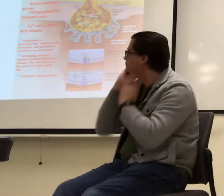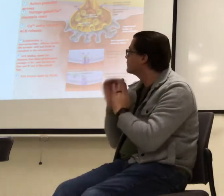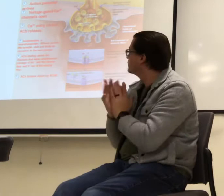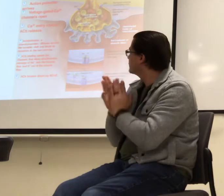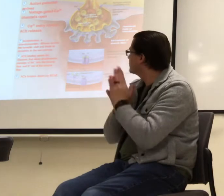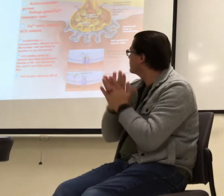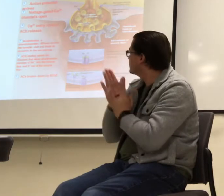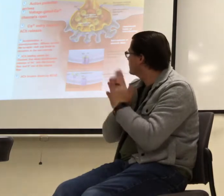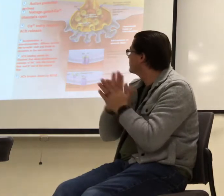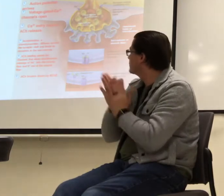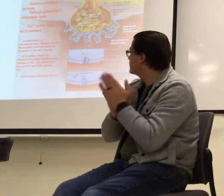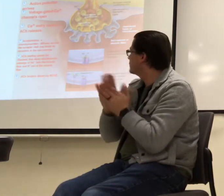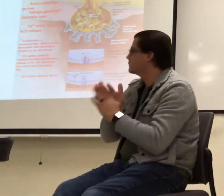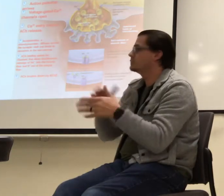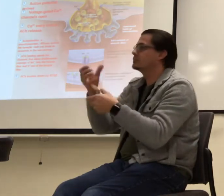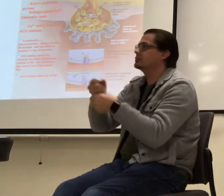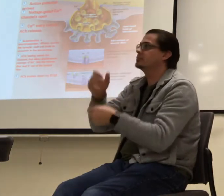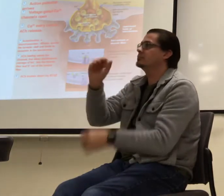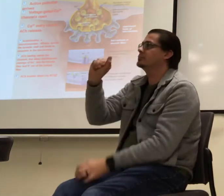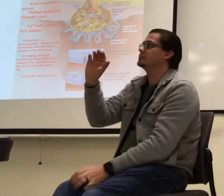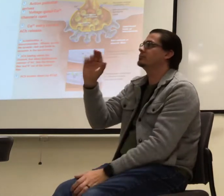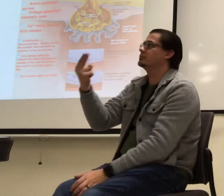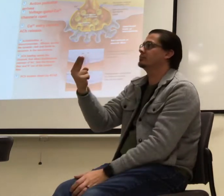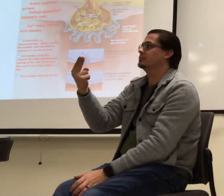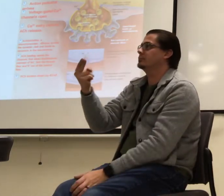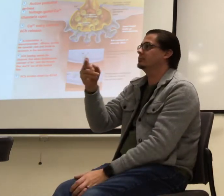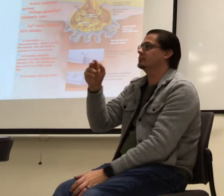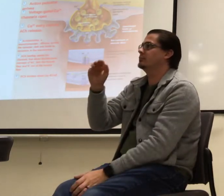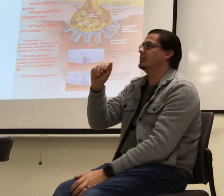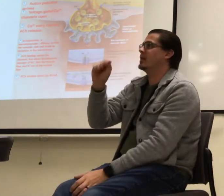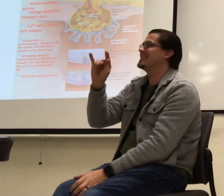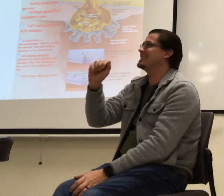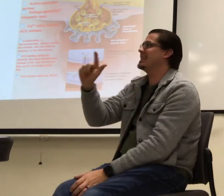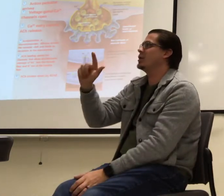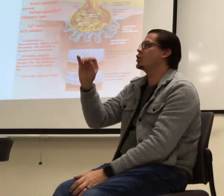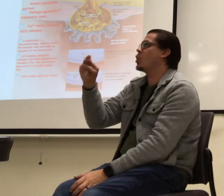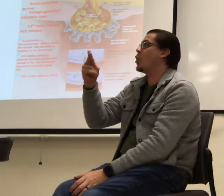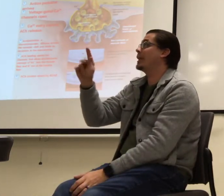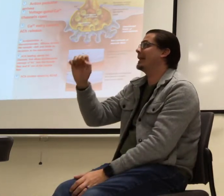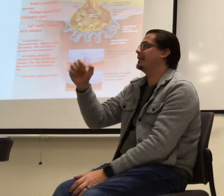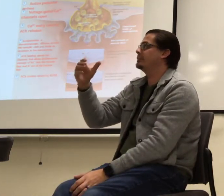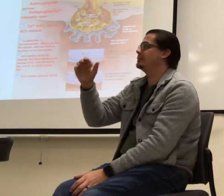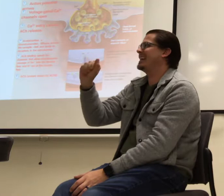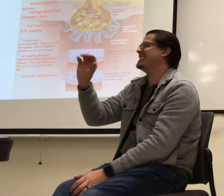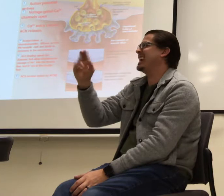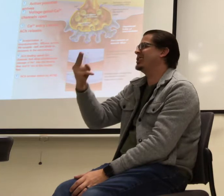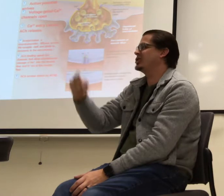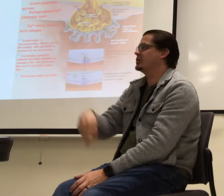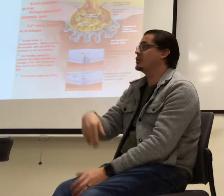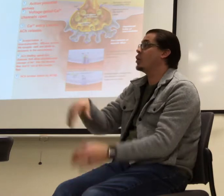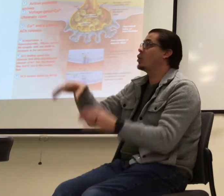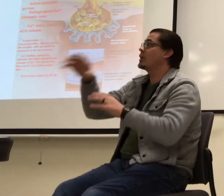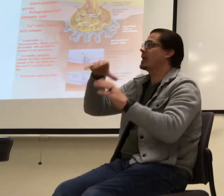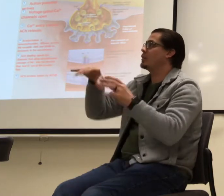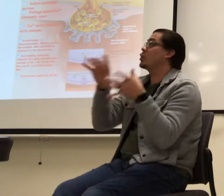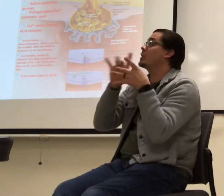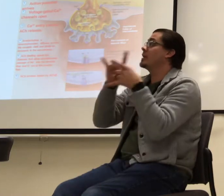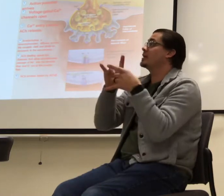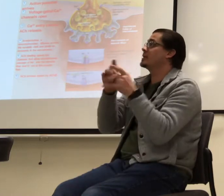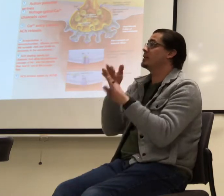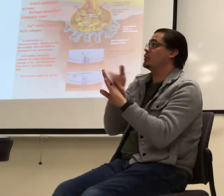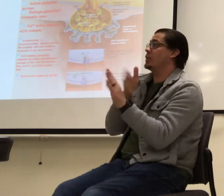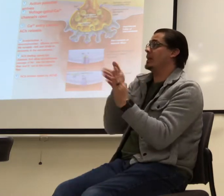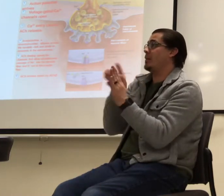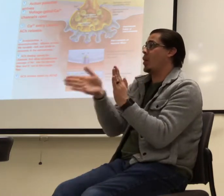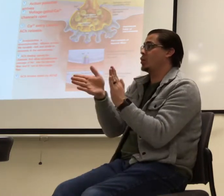Abbreviated ACH. So there's a chemical communication between the presynaptic